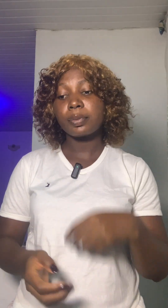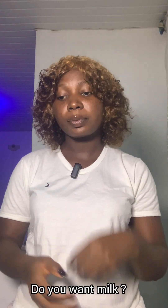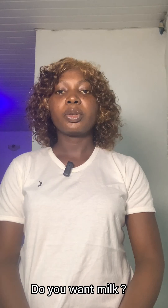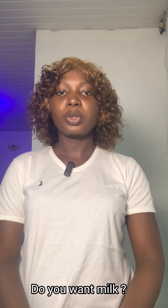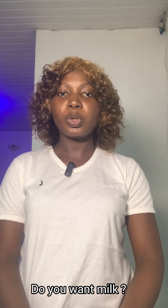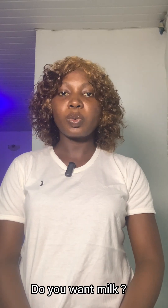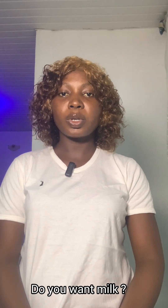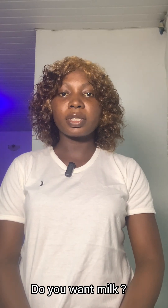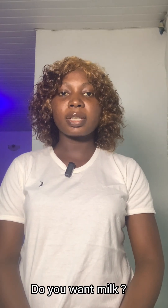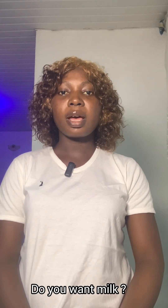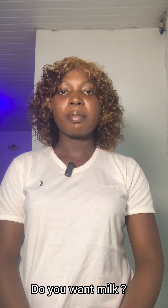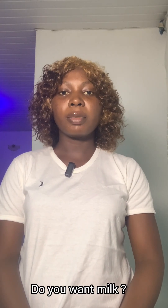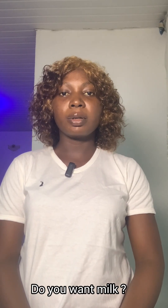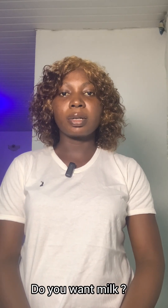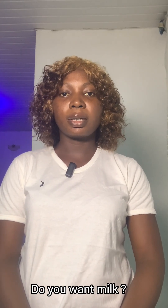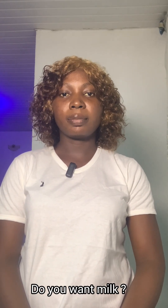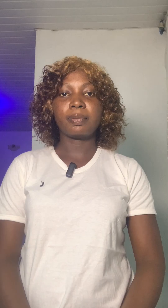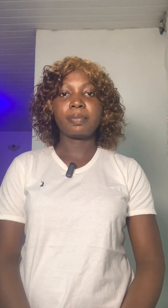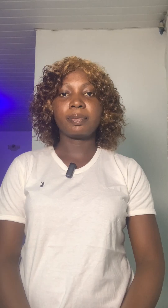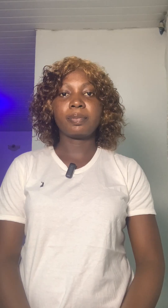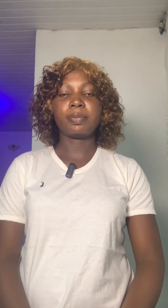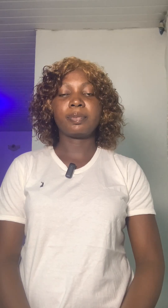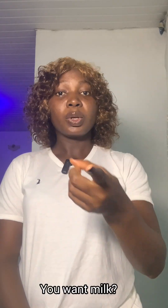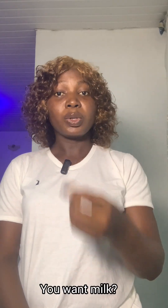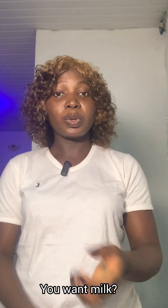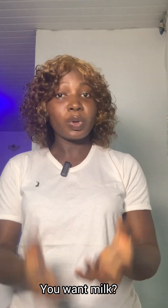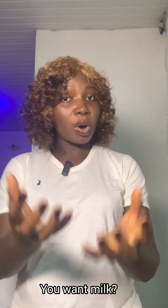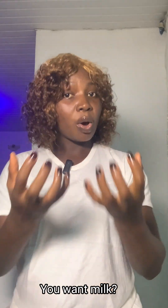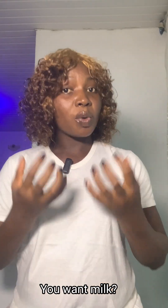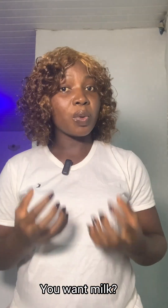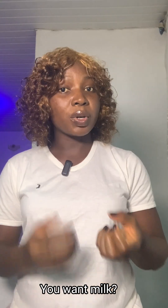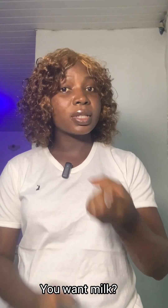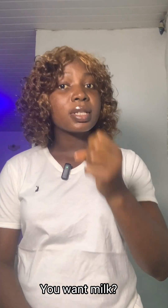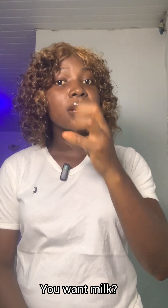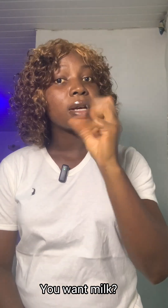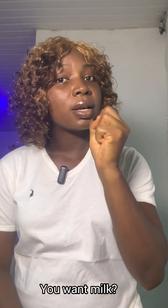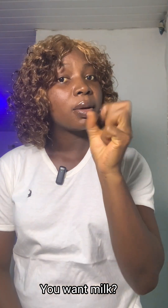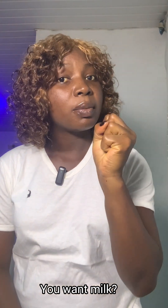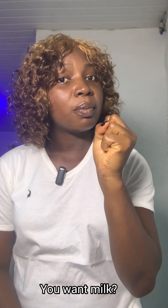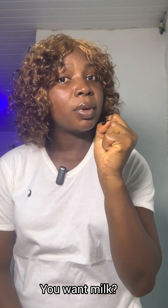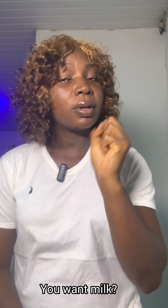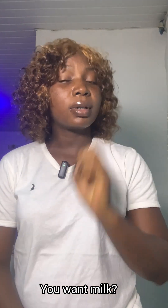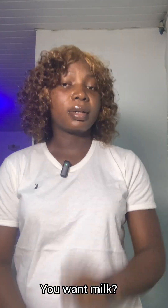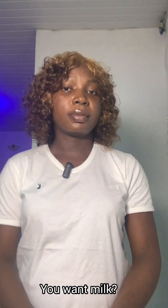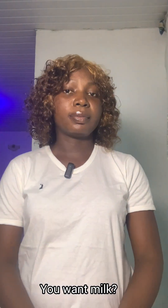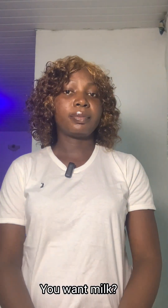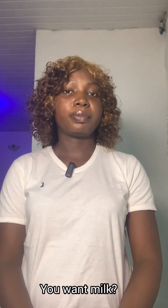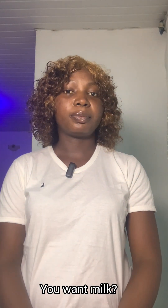Do you want milk? You want milk?